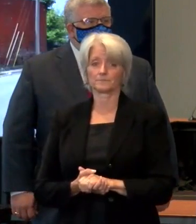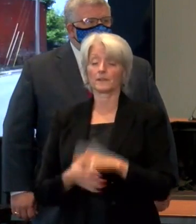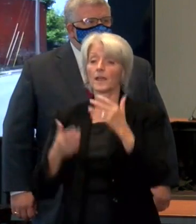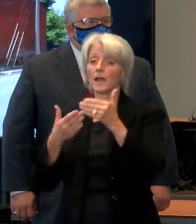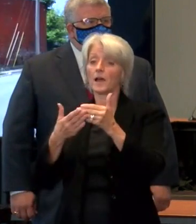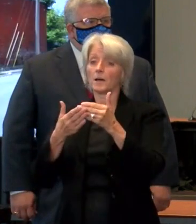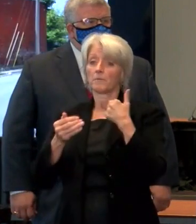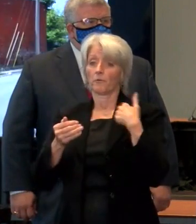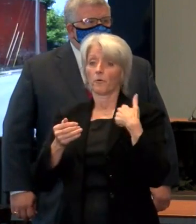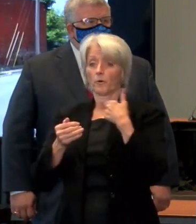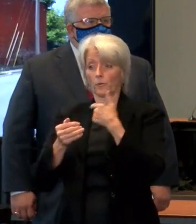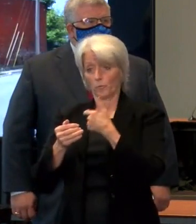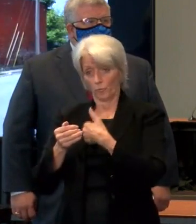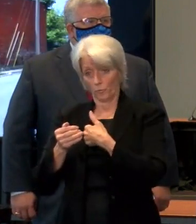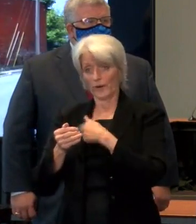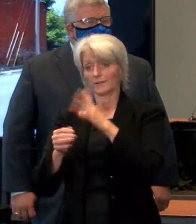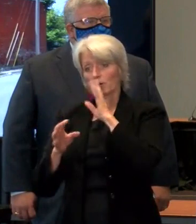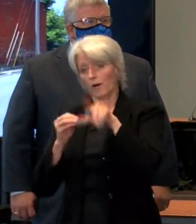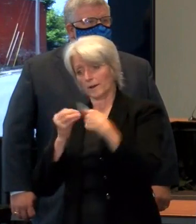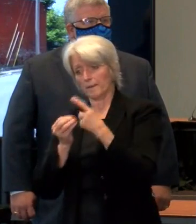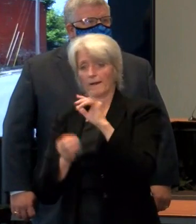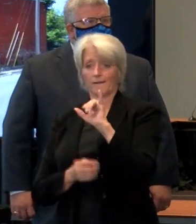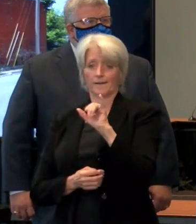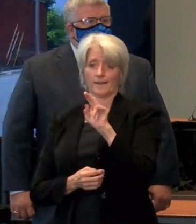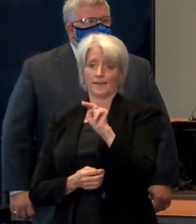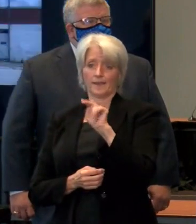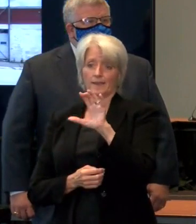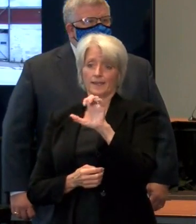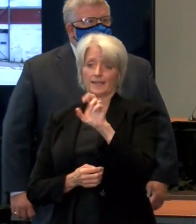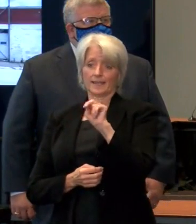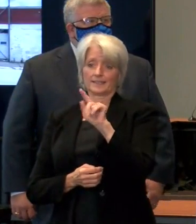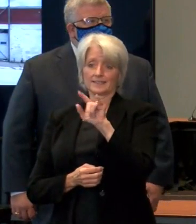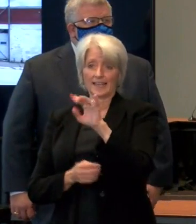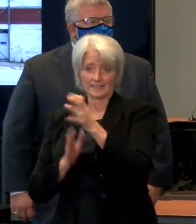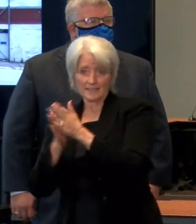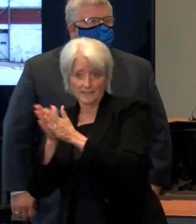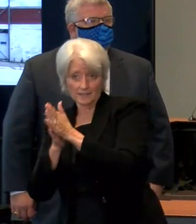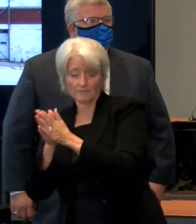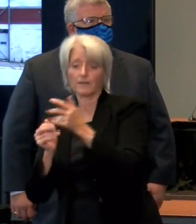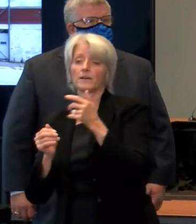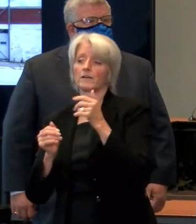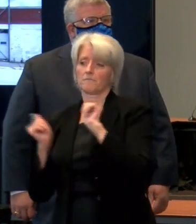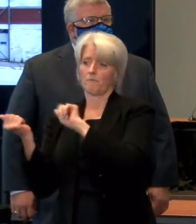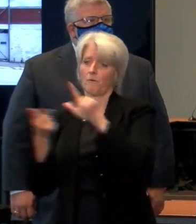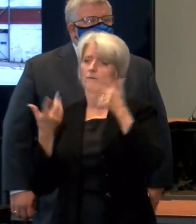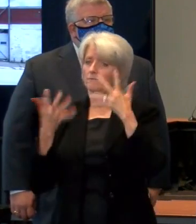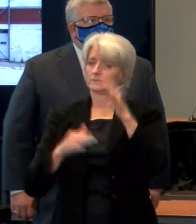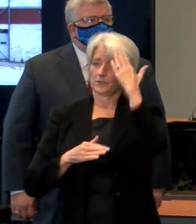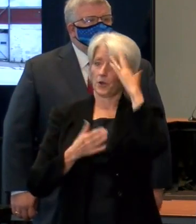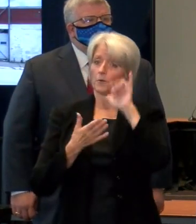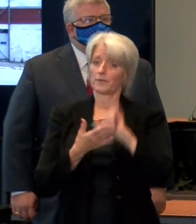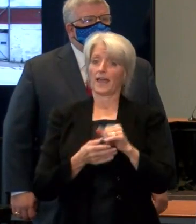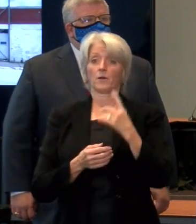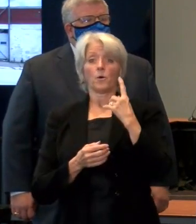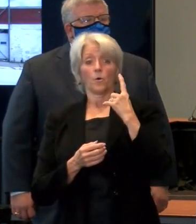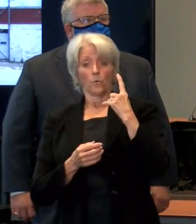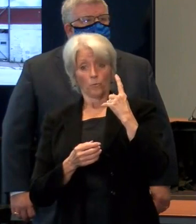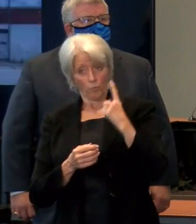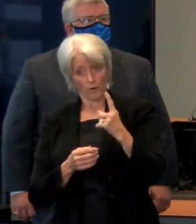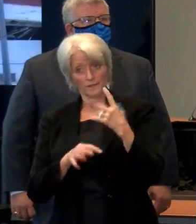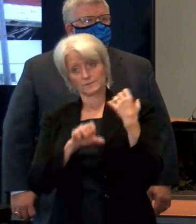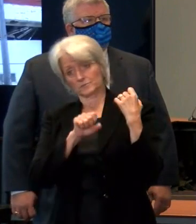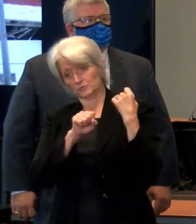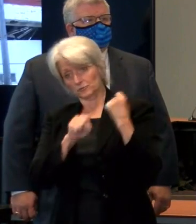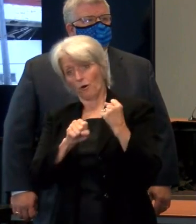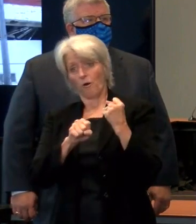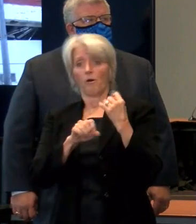Before we swiftly move to the incentives portion, as we all know, one of the anchoring institutions not only